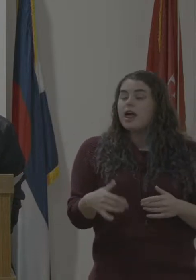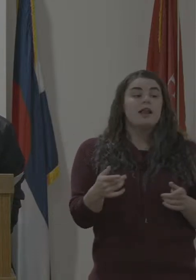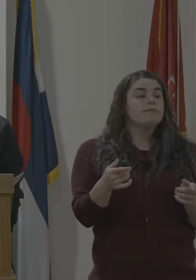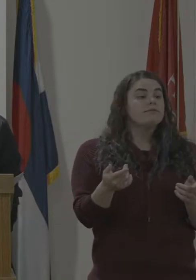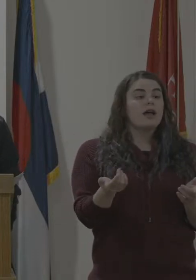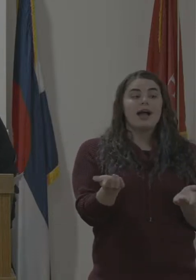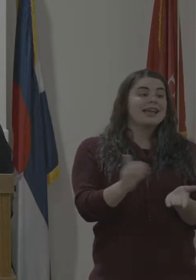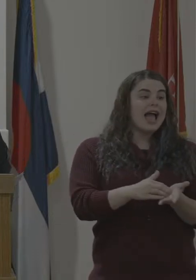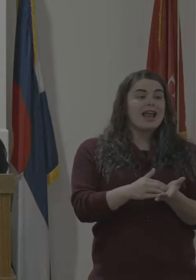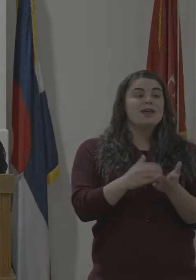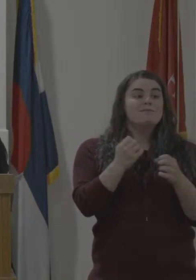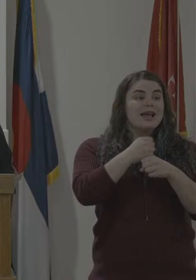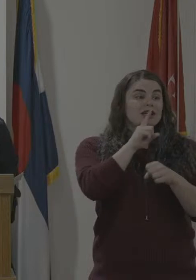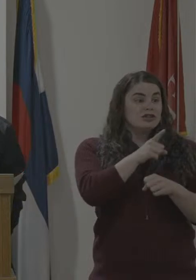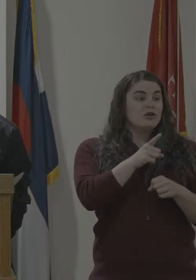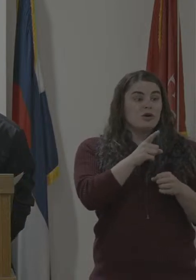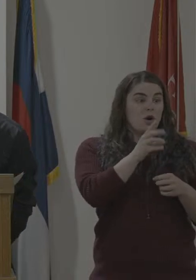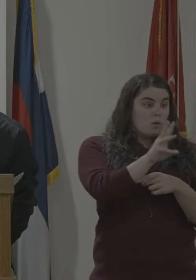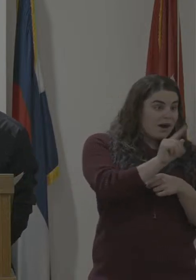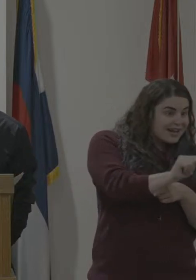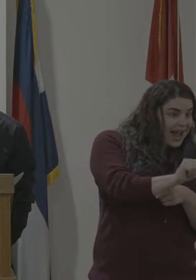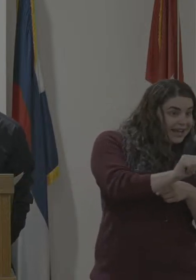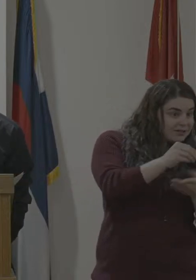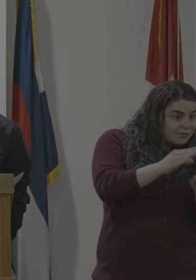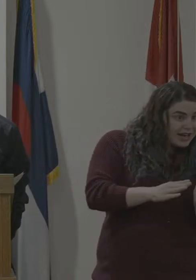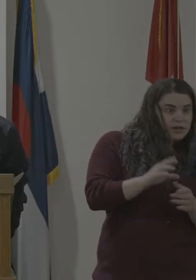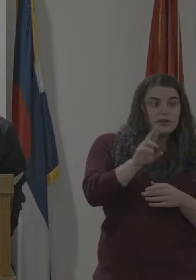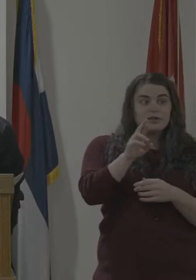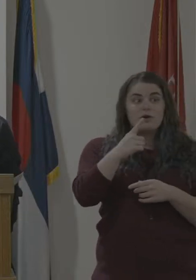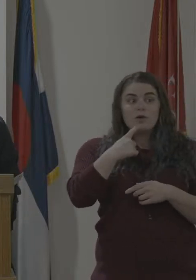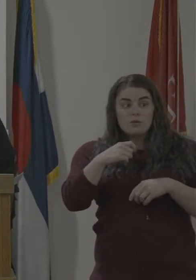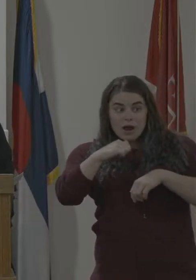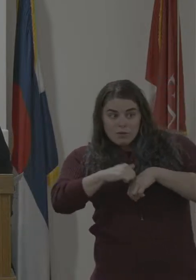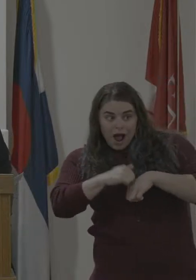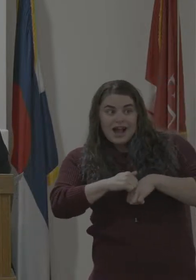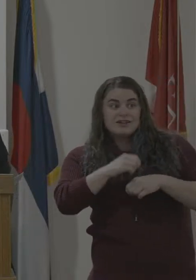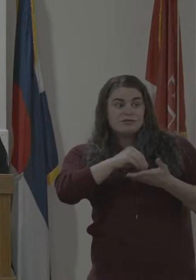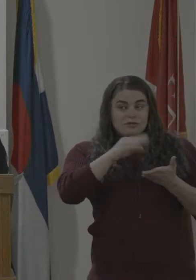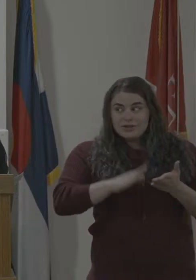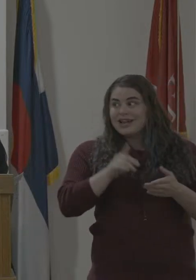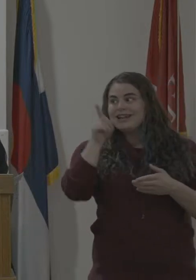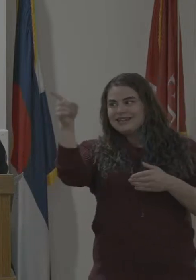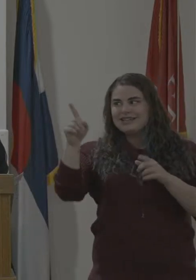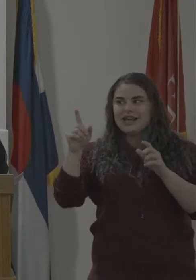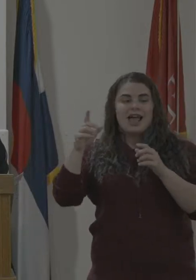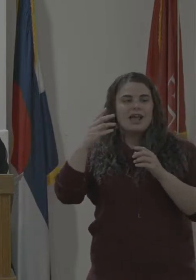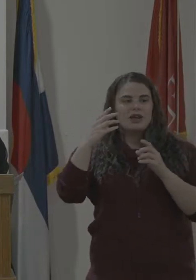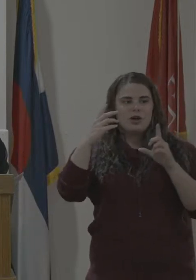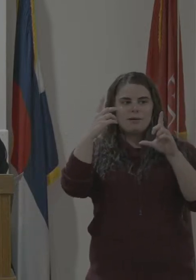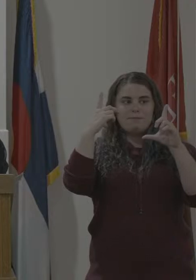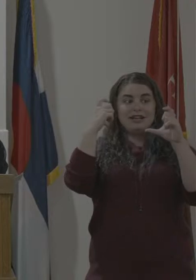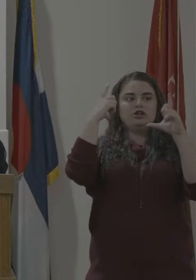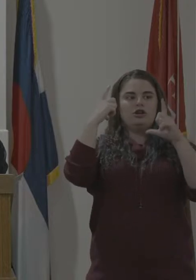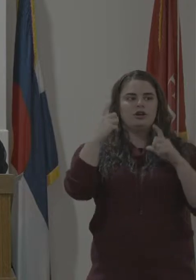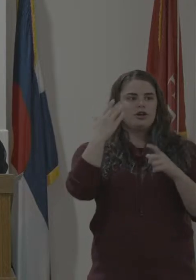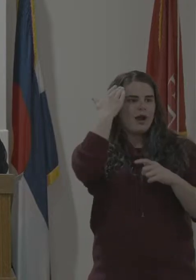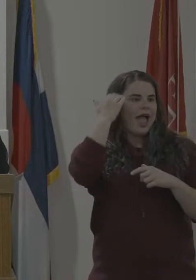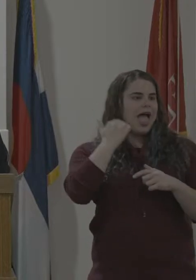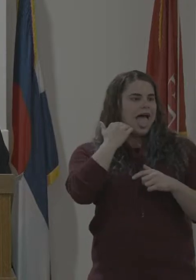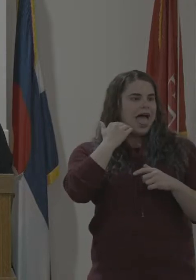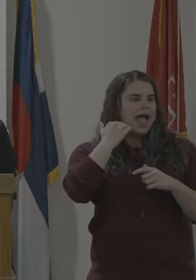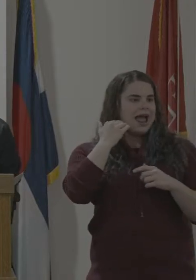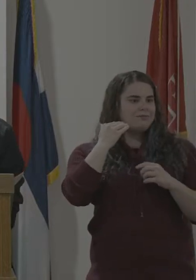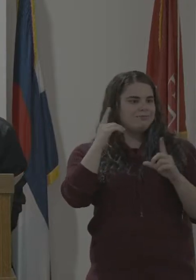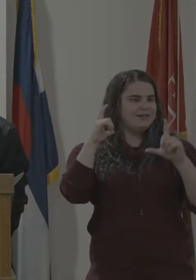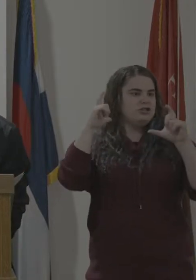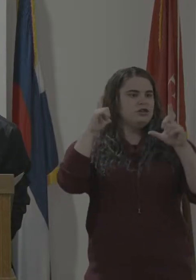you get your headshot, Warren Tech students, Red Rock students. This is a great opportunity to add to your LinkedIn profile, as well as all of your